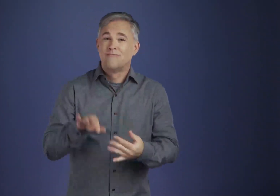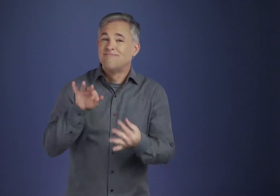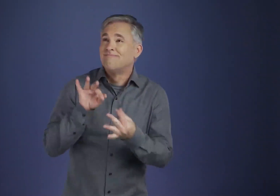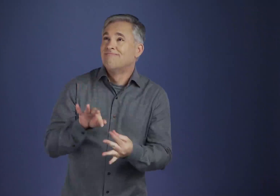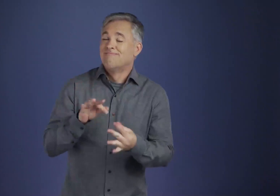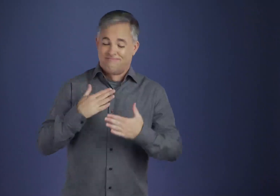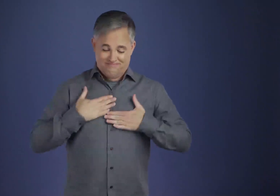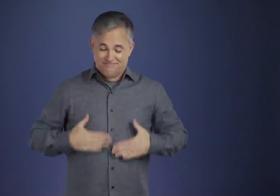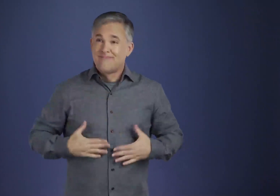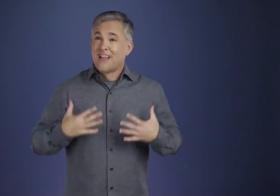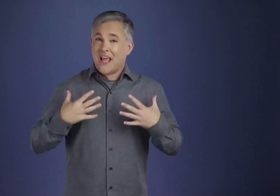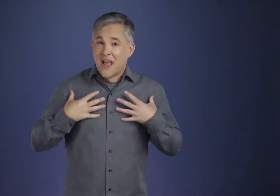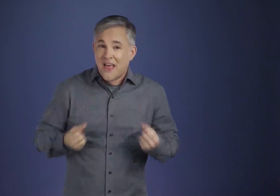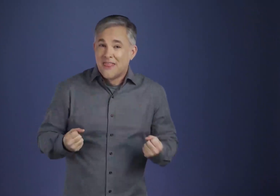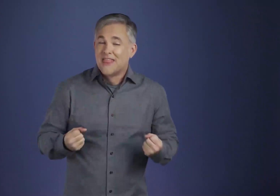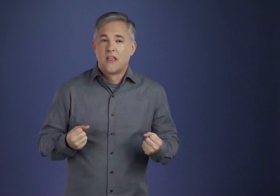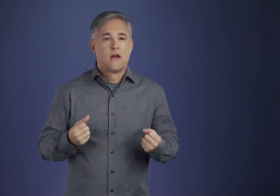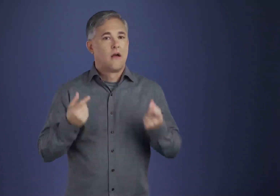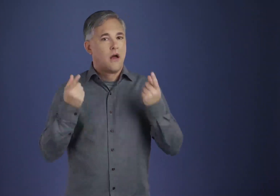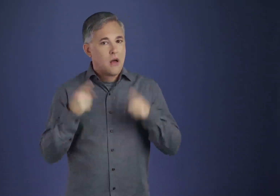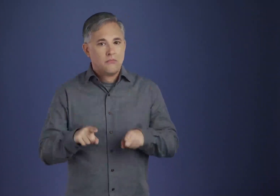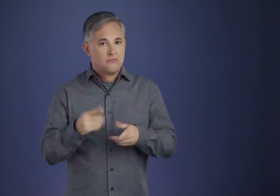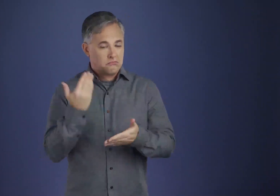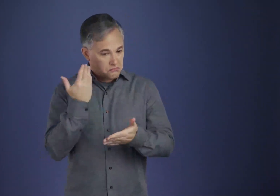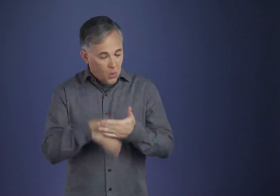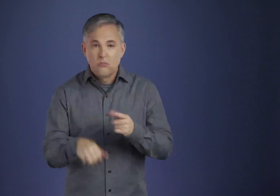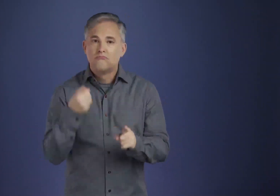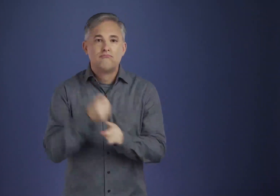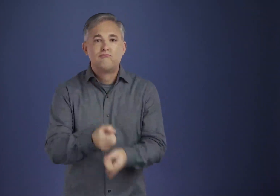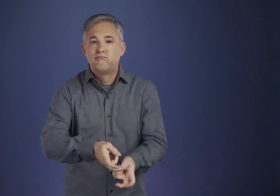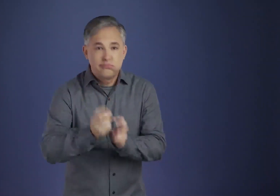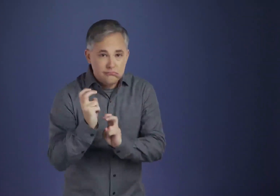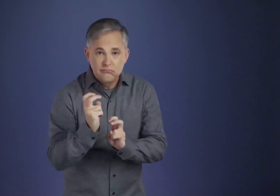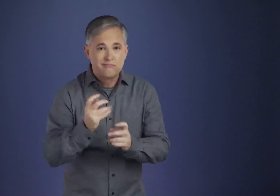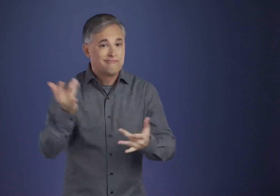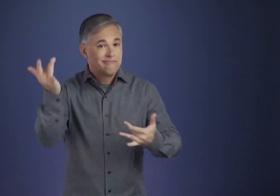prayed God that she'd change her mind, but she didn't.